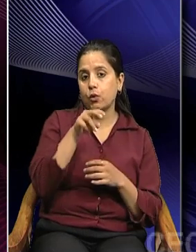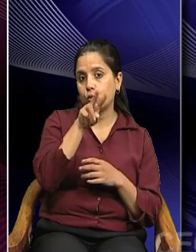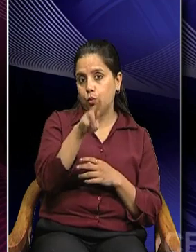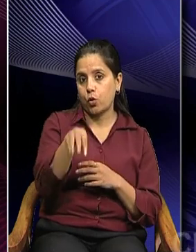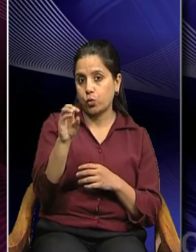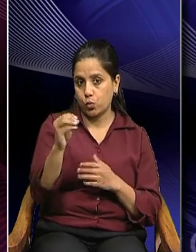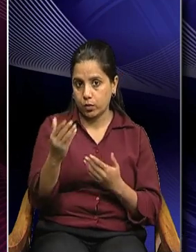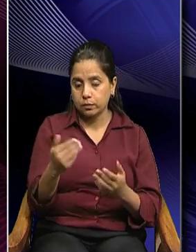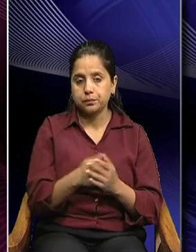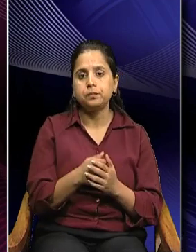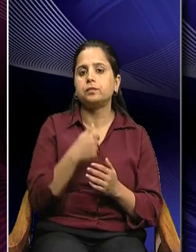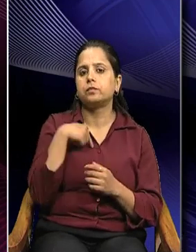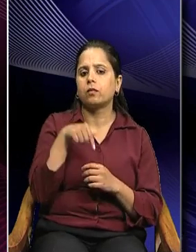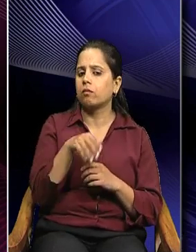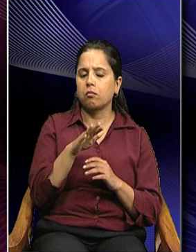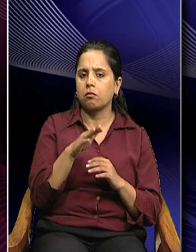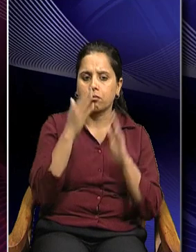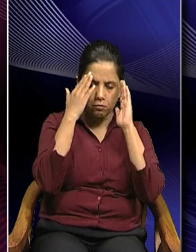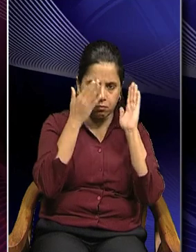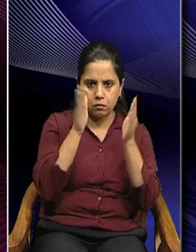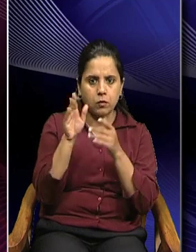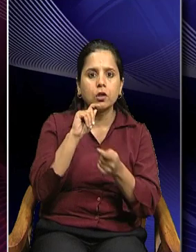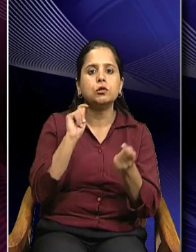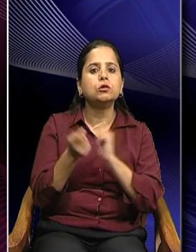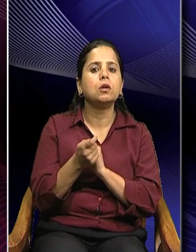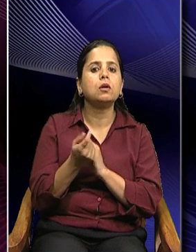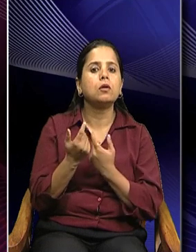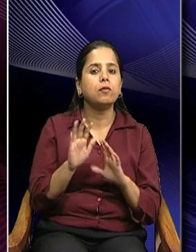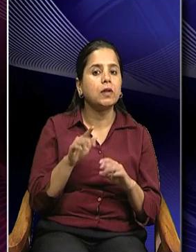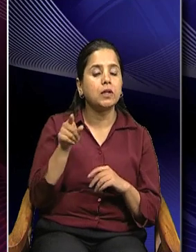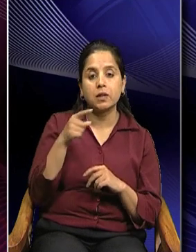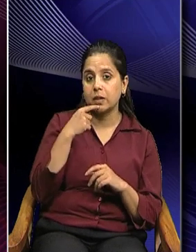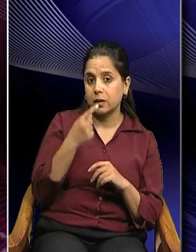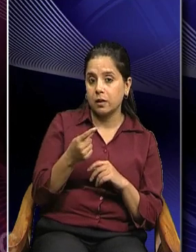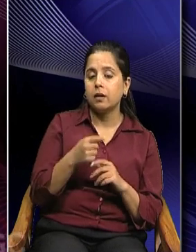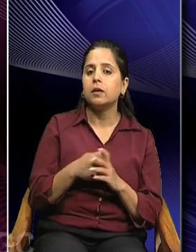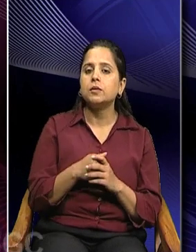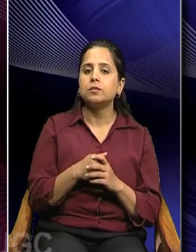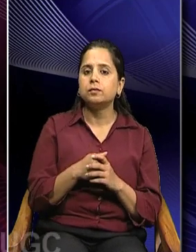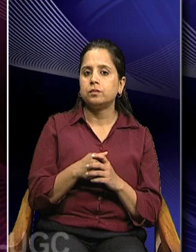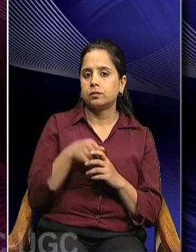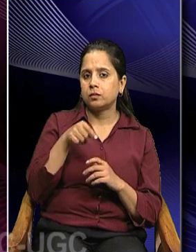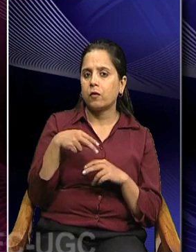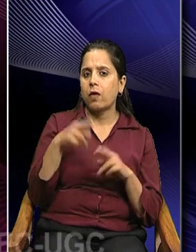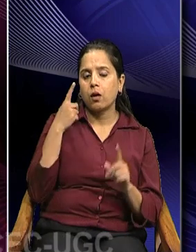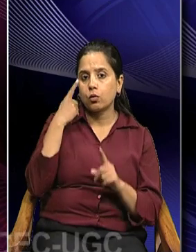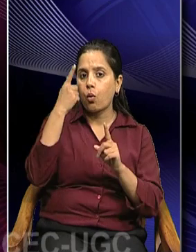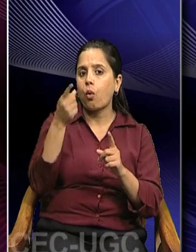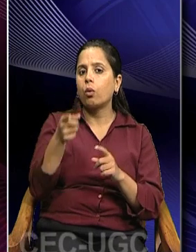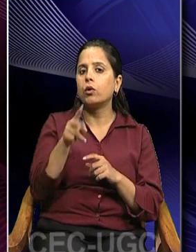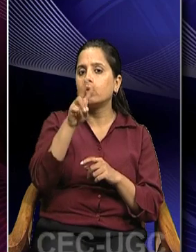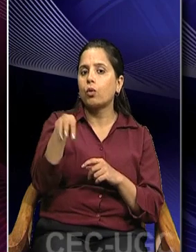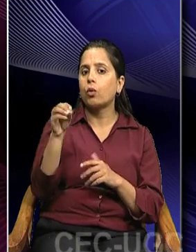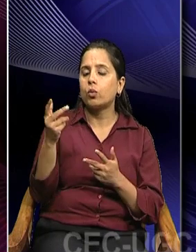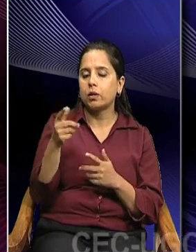2.0 we got a paradigm shift here also in terms of the ultimate goal is